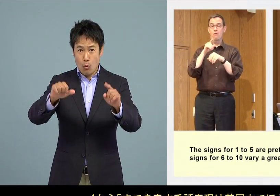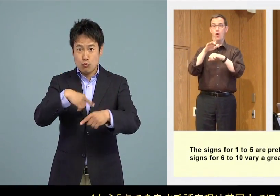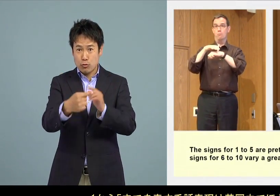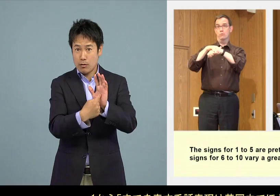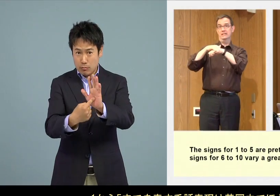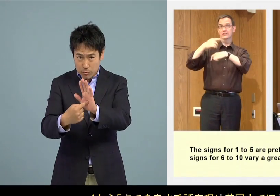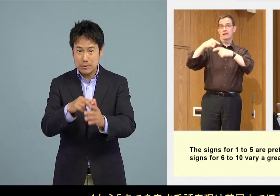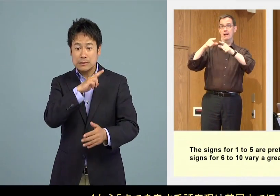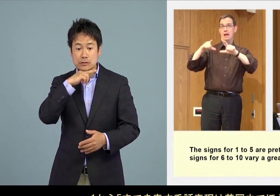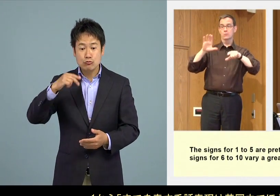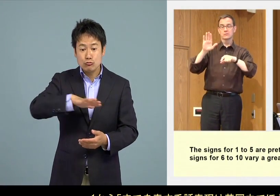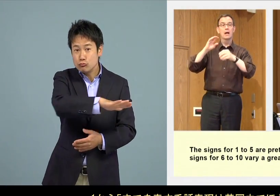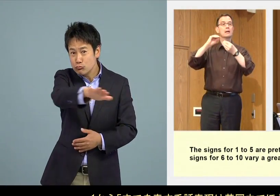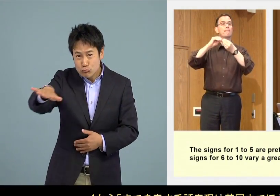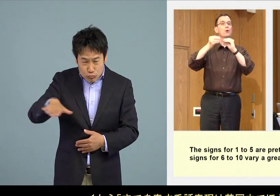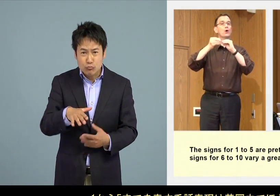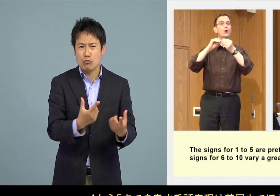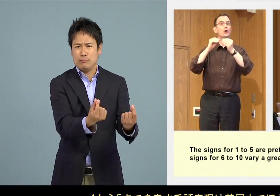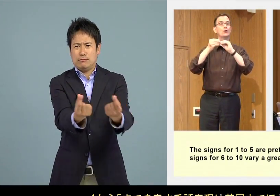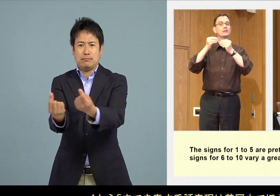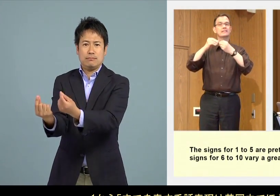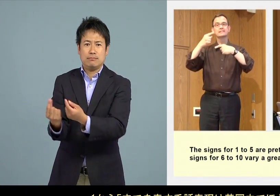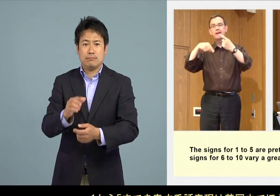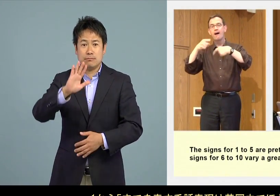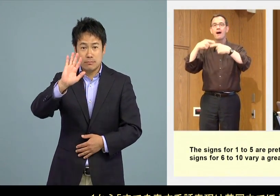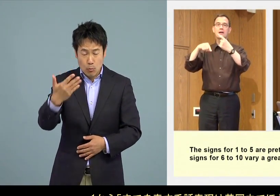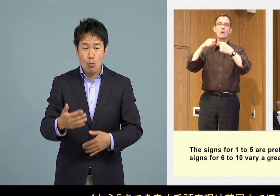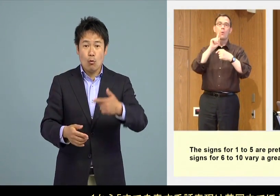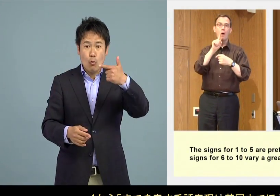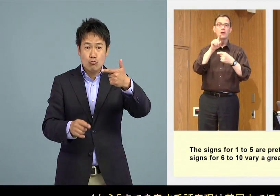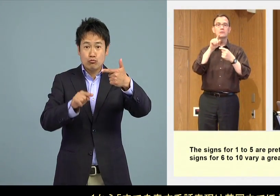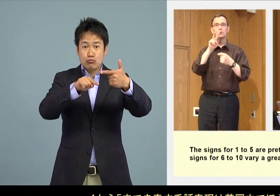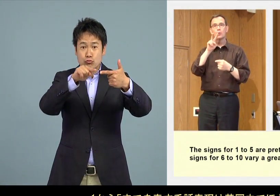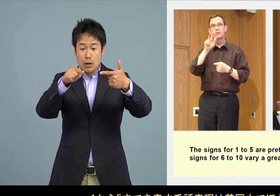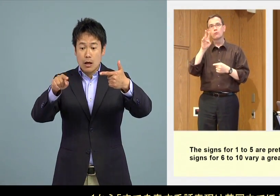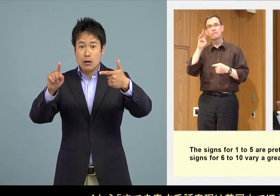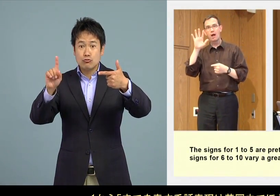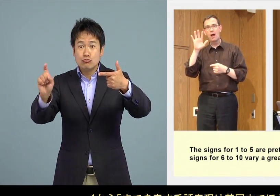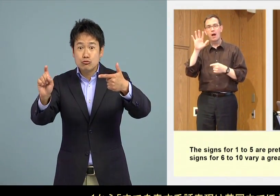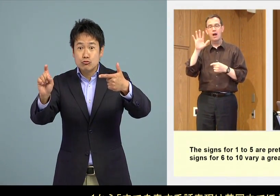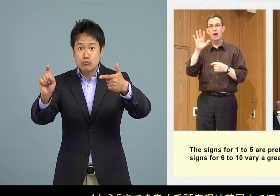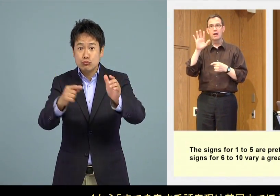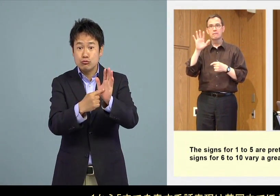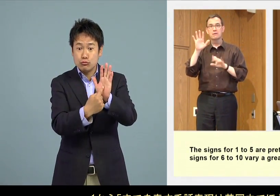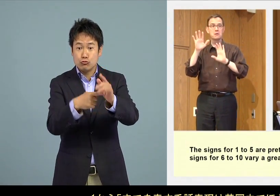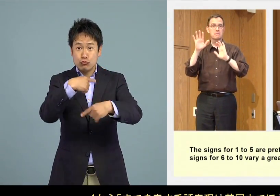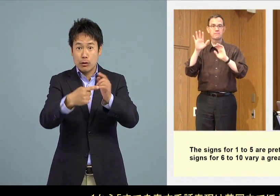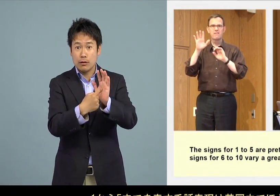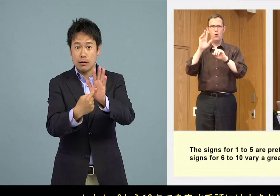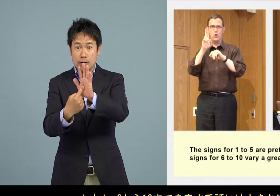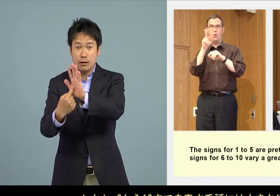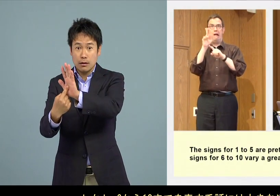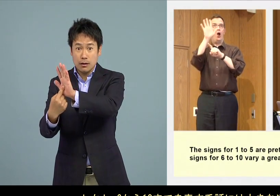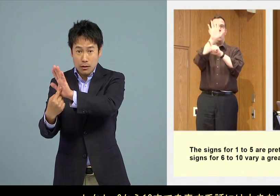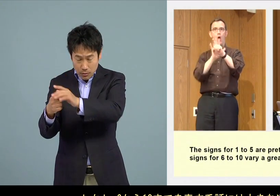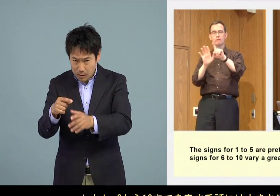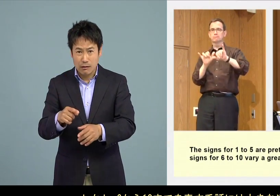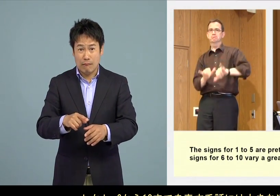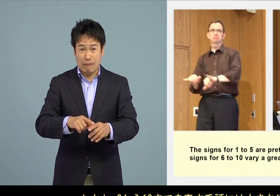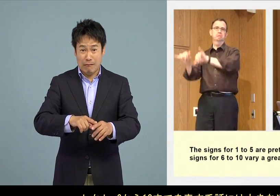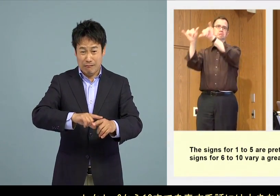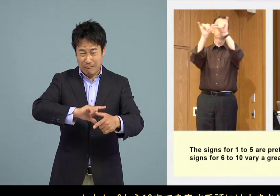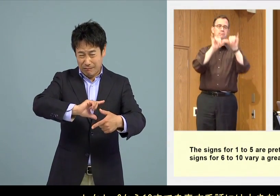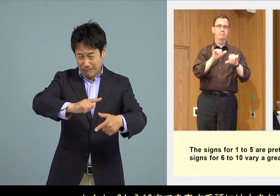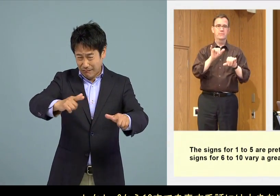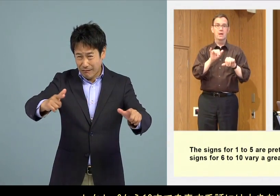numbers. The signs for 1 to 5 are pretty much the same all over the UK, but then the signs